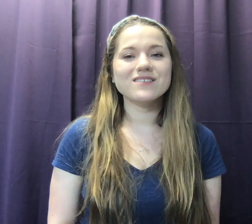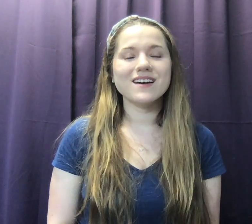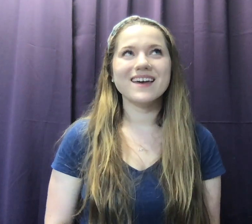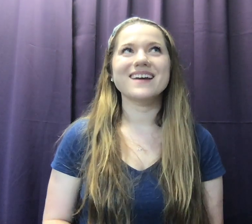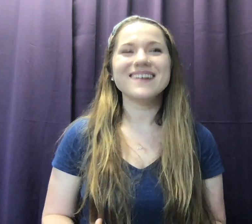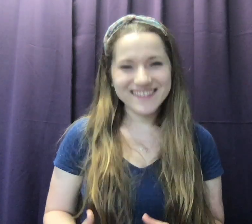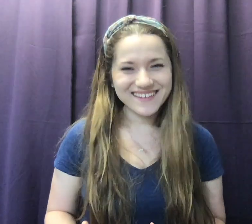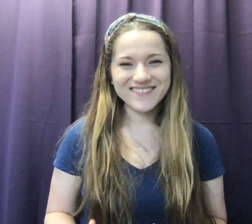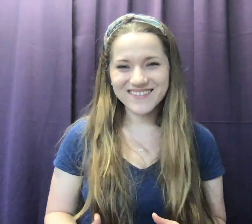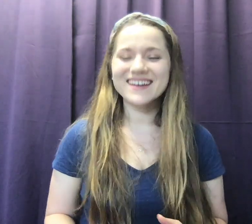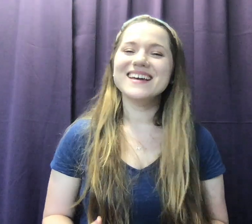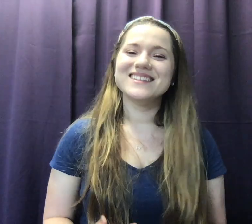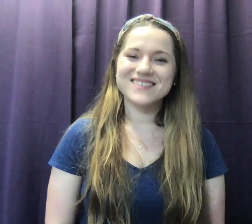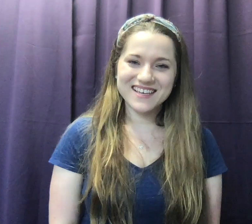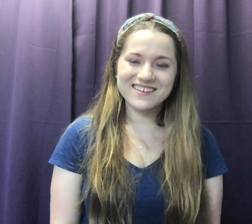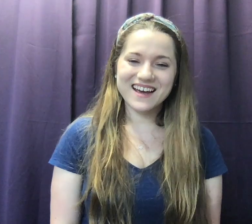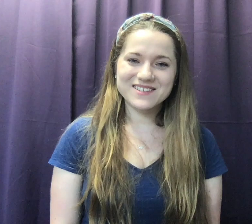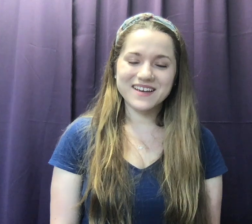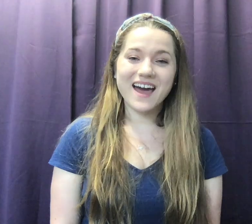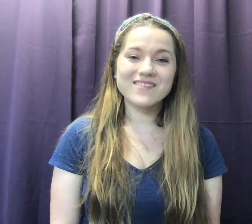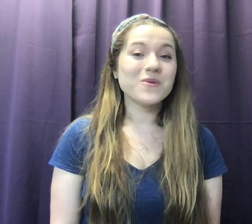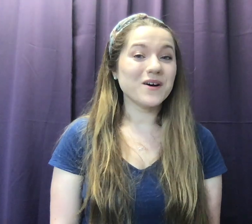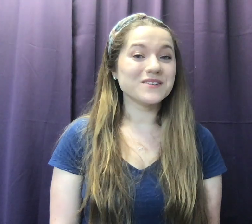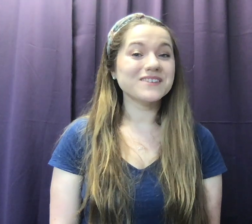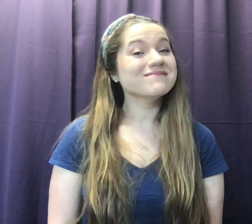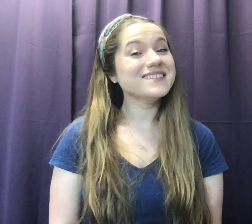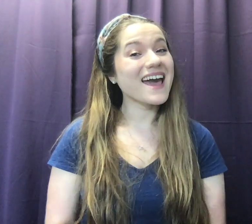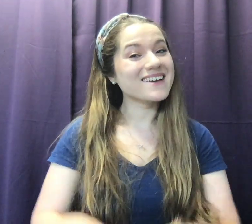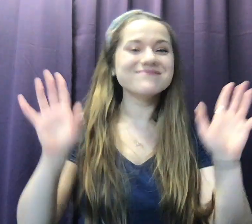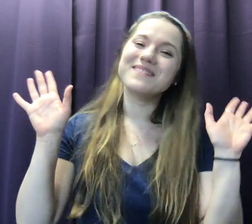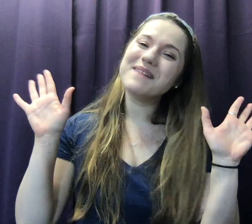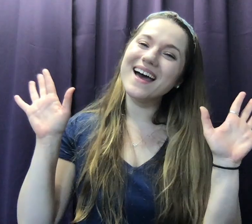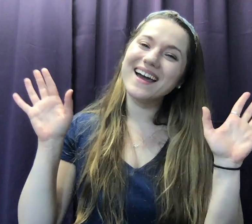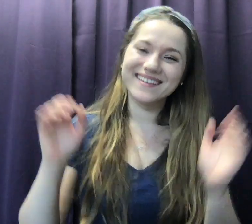I greatly look forward to seeing you next week. Have a wonderful day. Bye-bye.